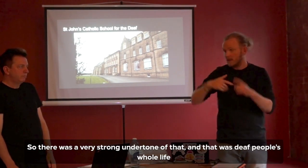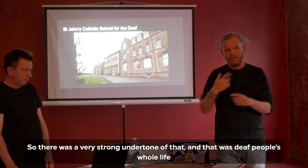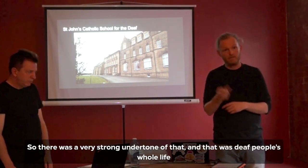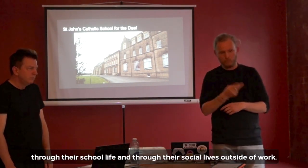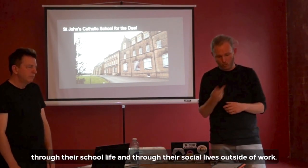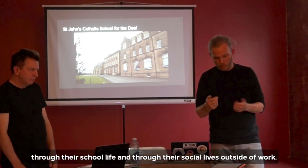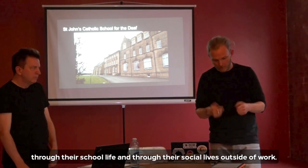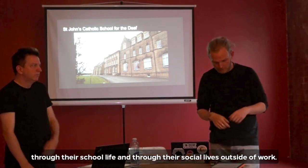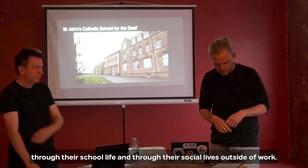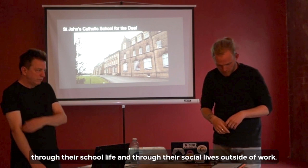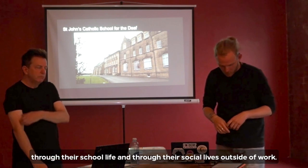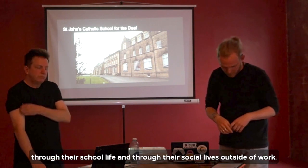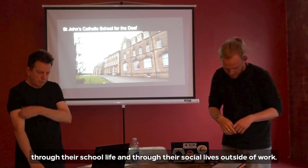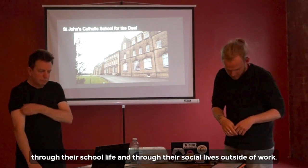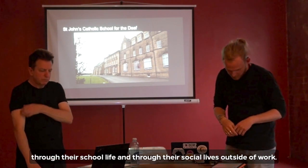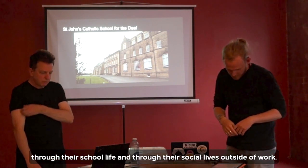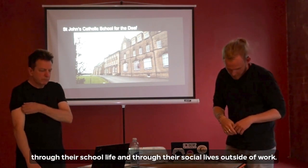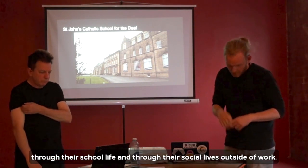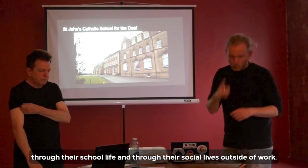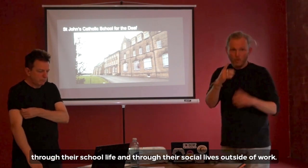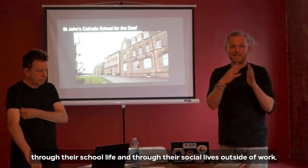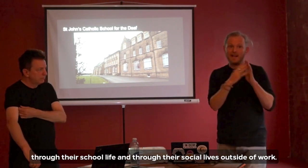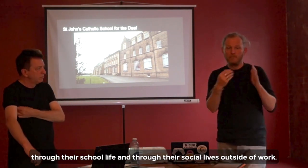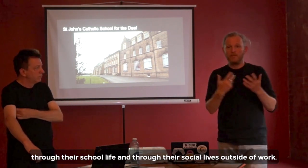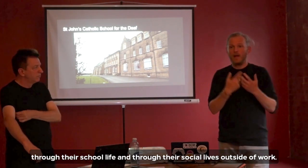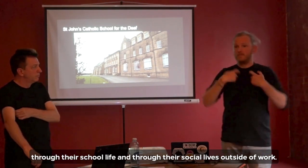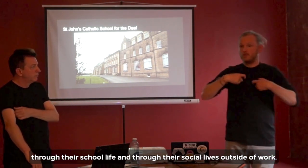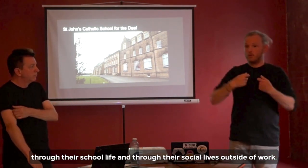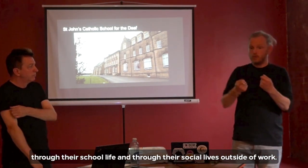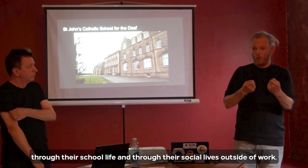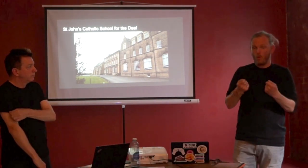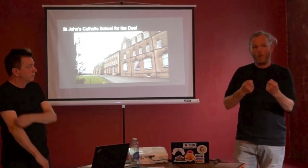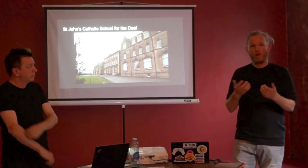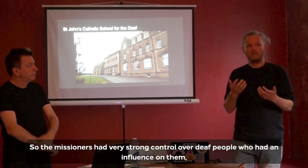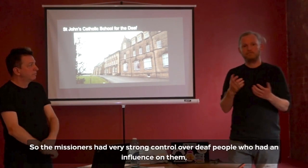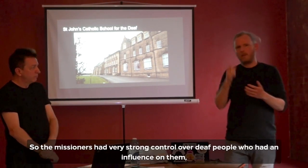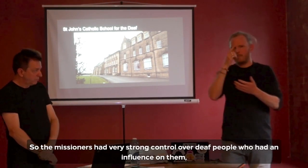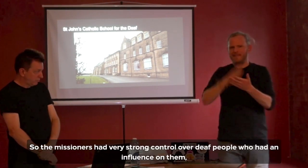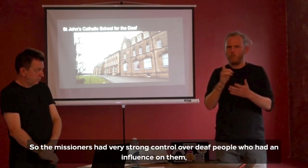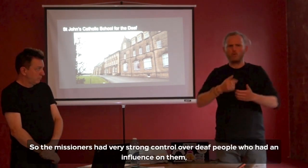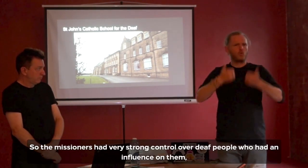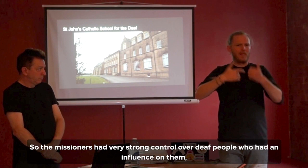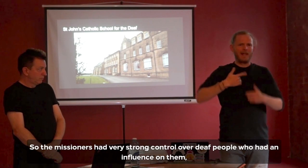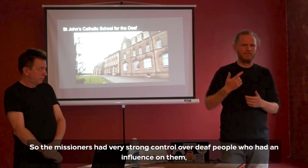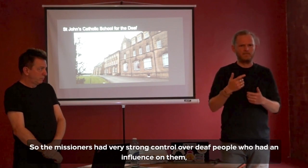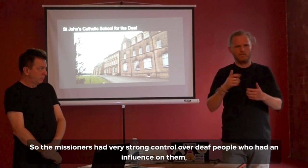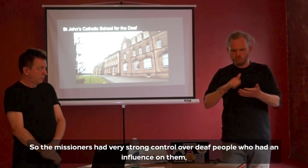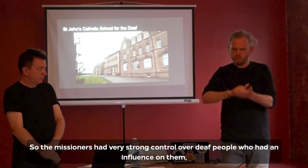life, through their school life and through their social lives outside of work. So the missioners had very